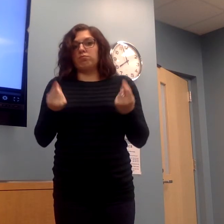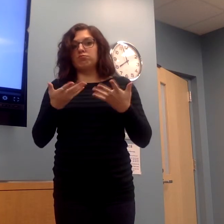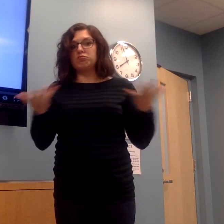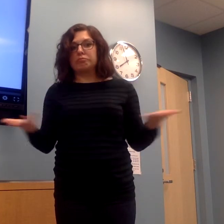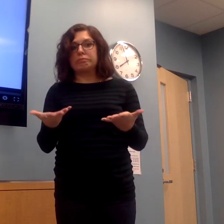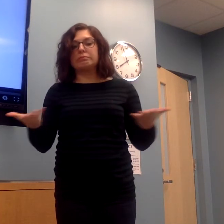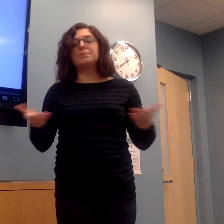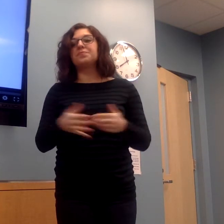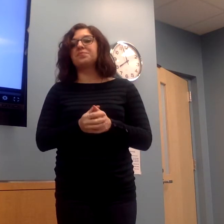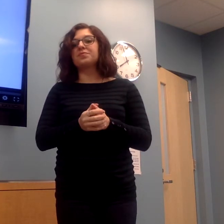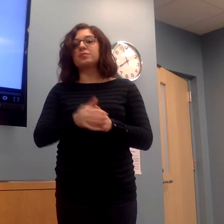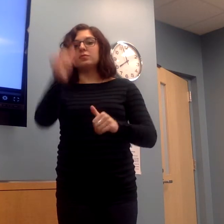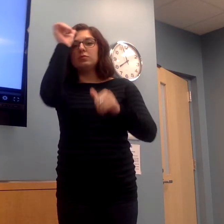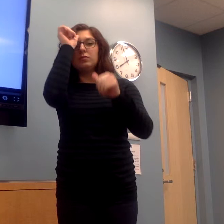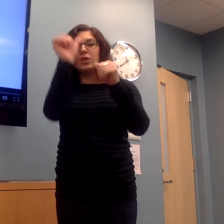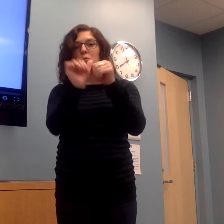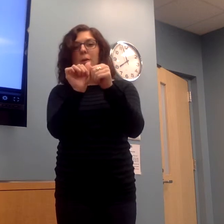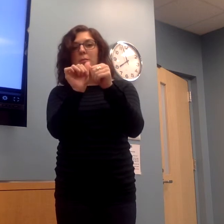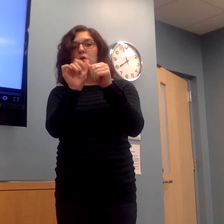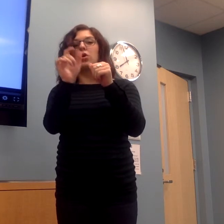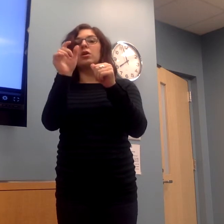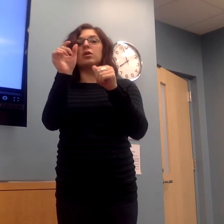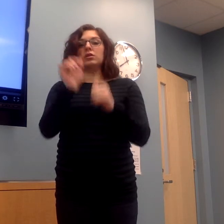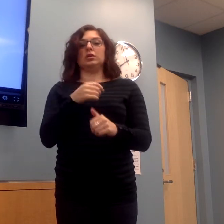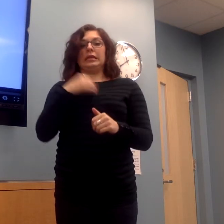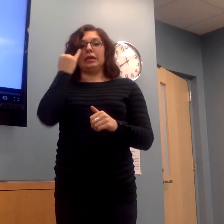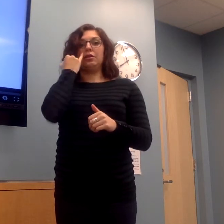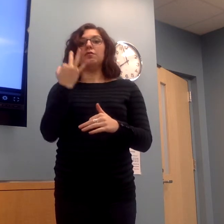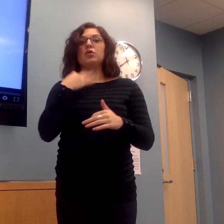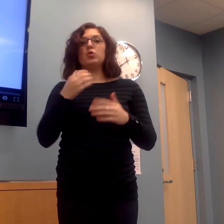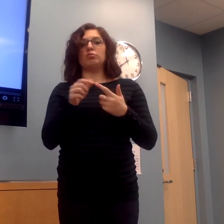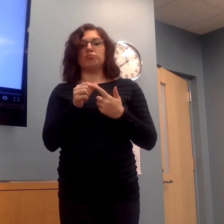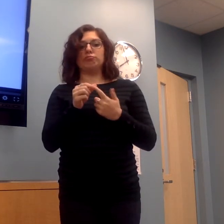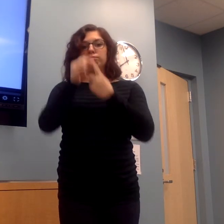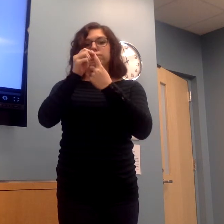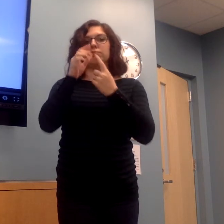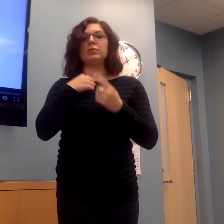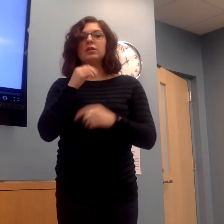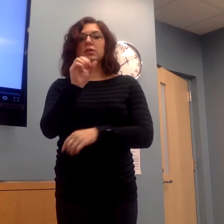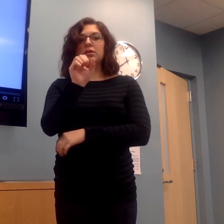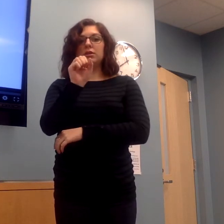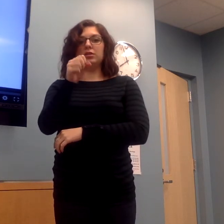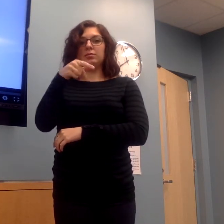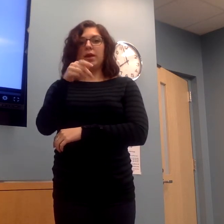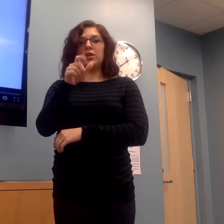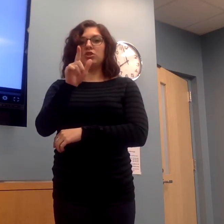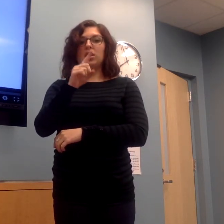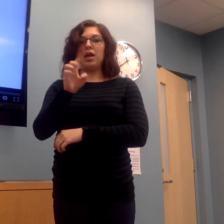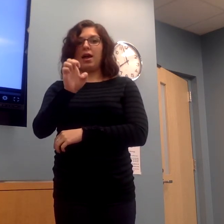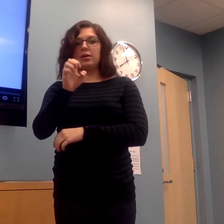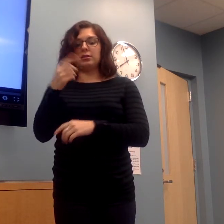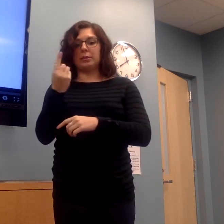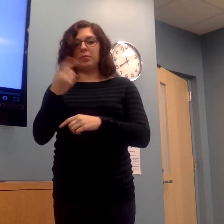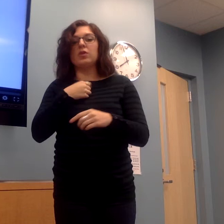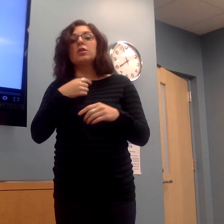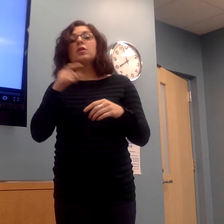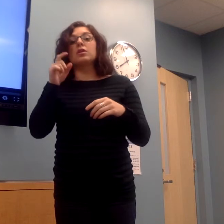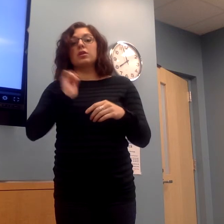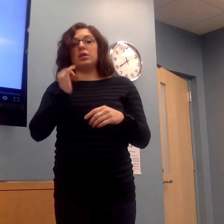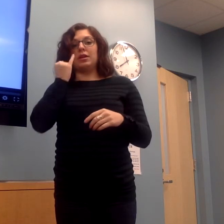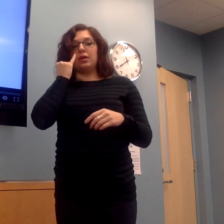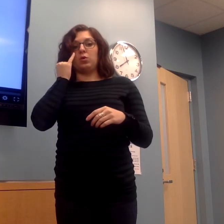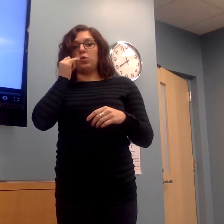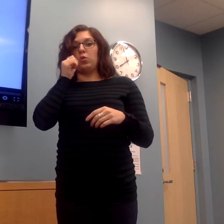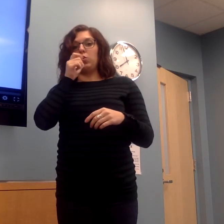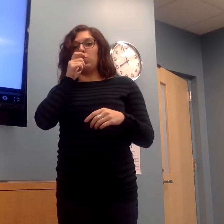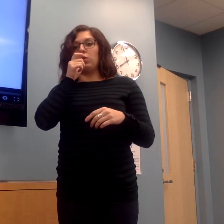Remember, Smith thought that specialization should be dictated by who has absolute advantage, that is, who can produce at the lowest